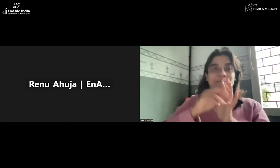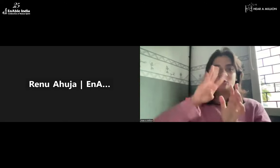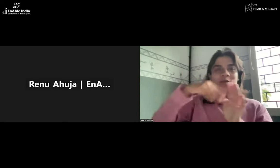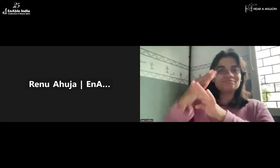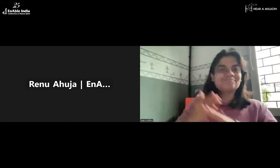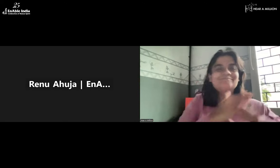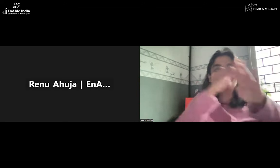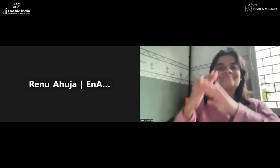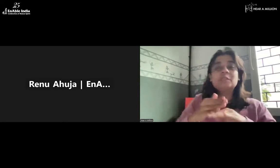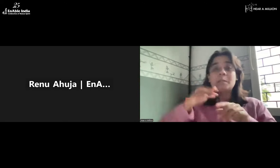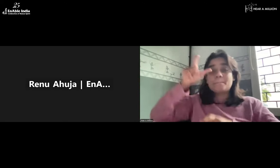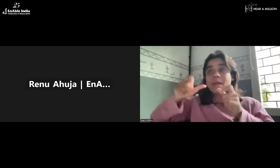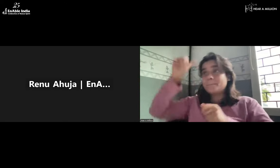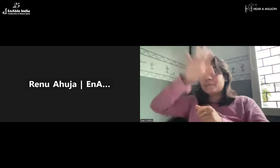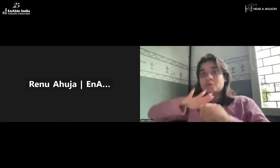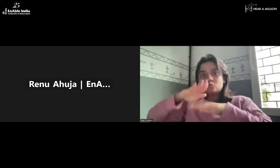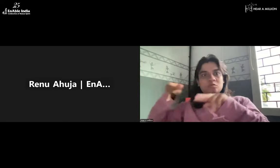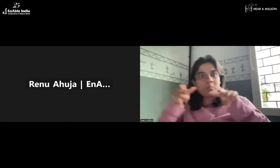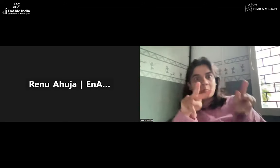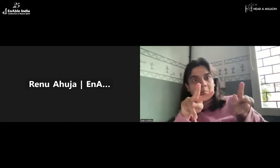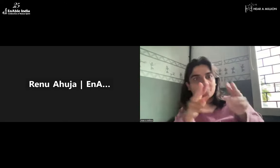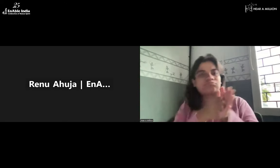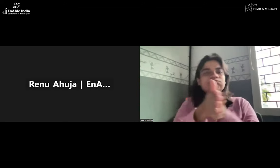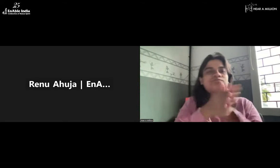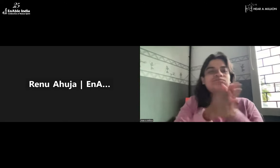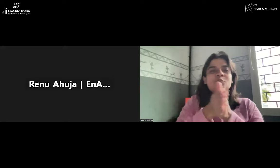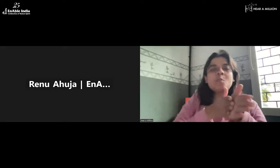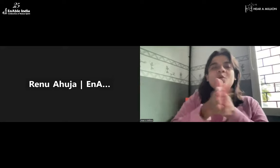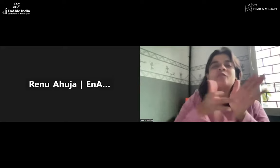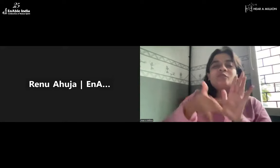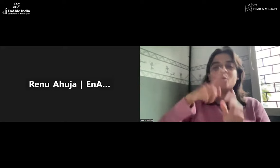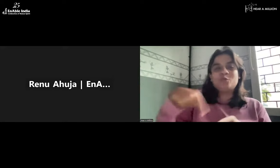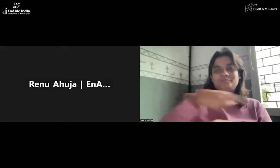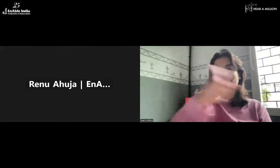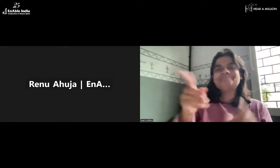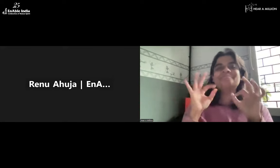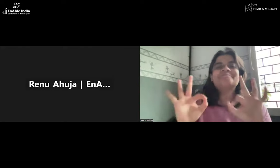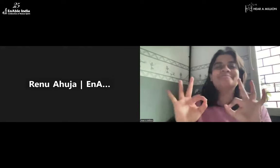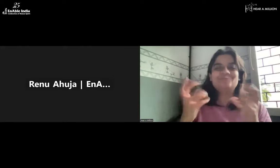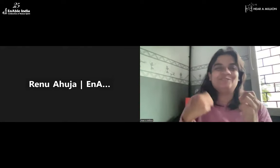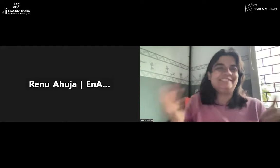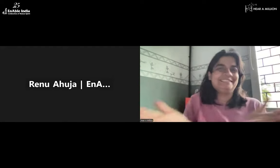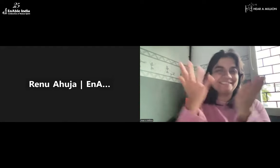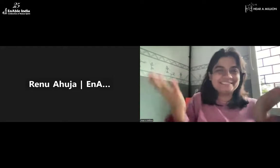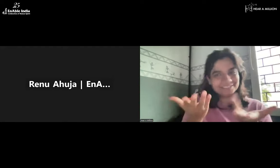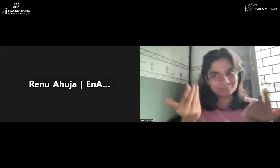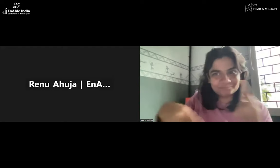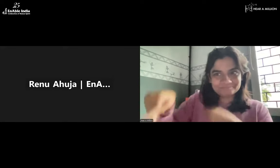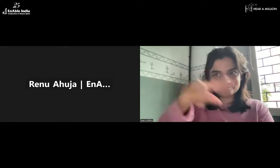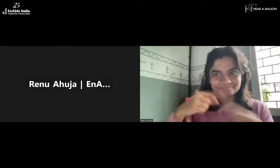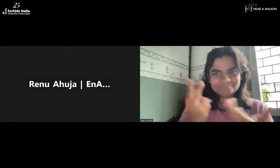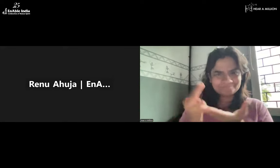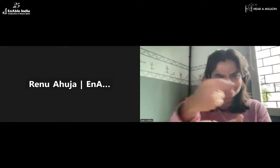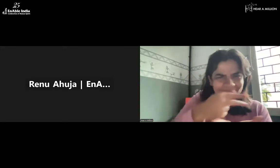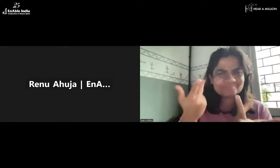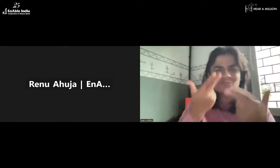dog. I see dogs are so good, Dog. Okay. fun. They are so cute, they are so sweet. I love petting them